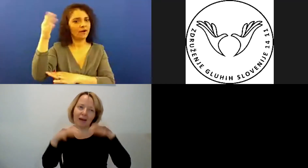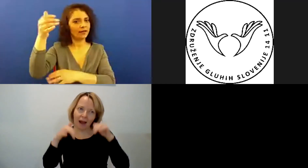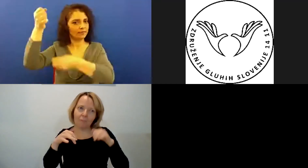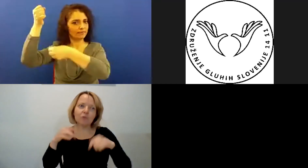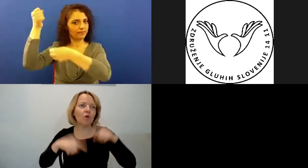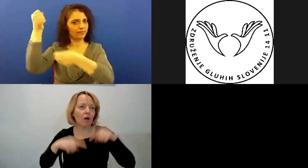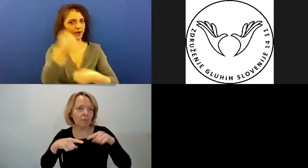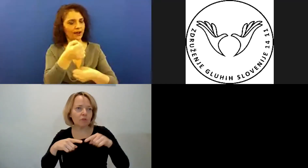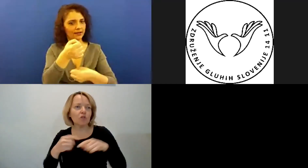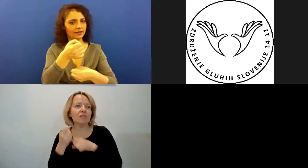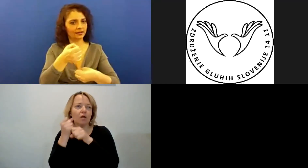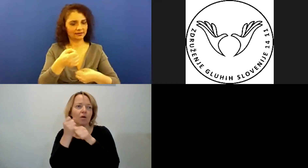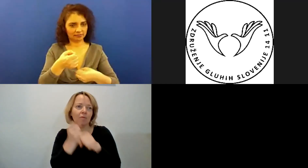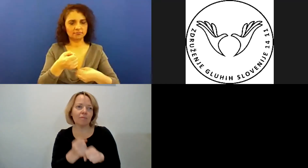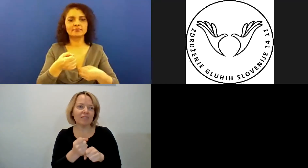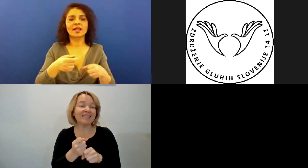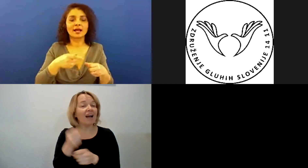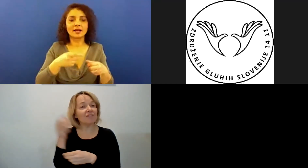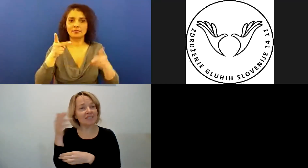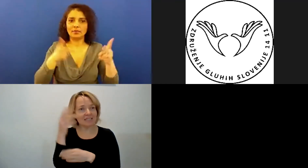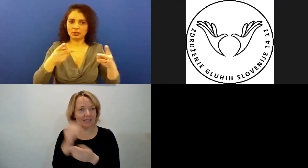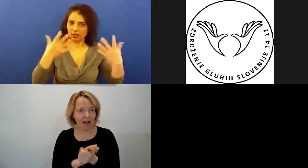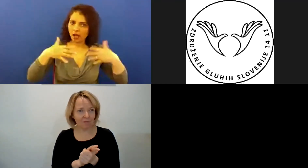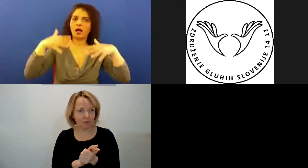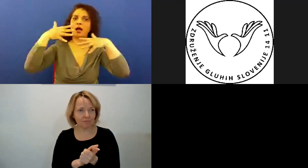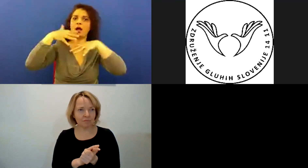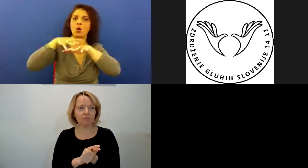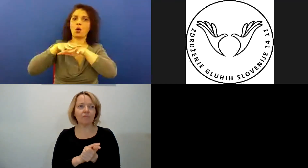there was a political resolution